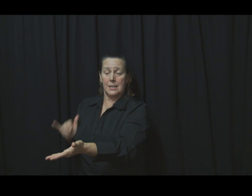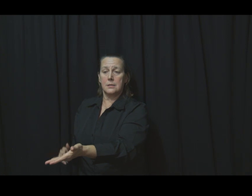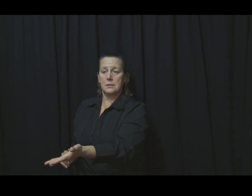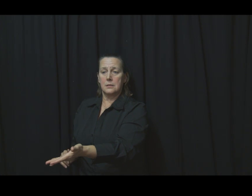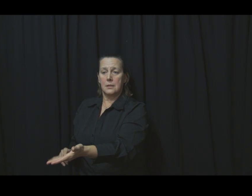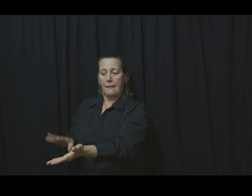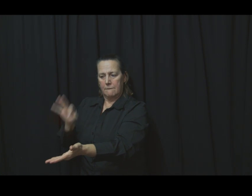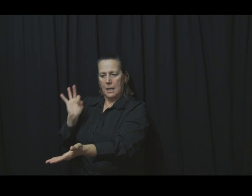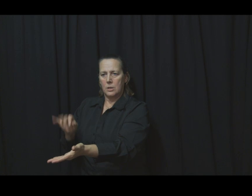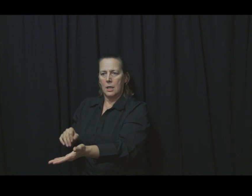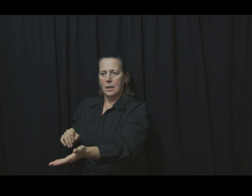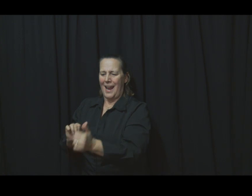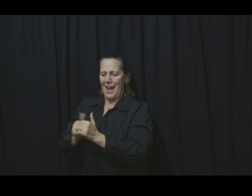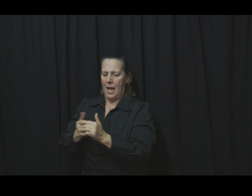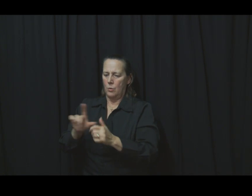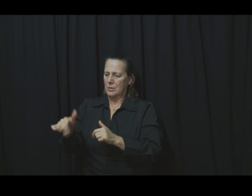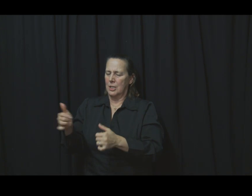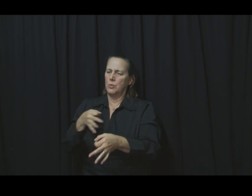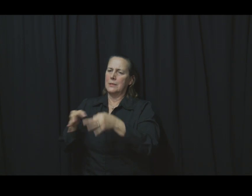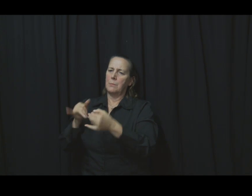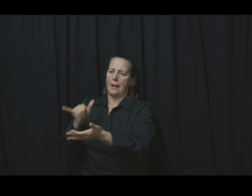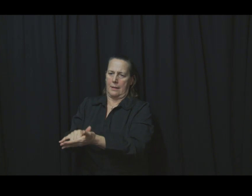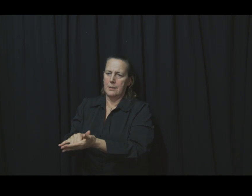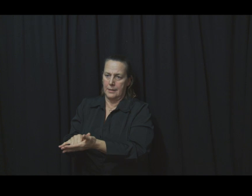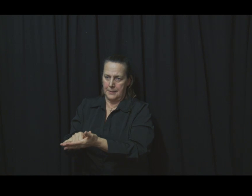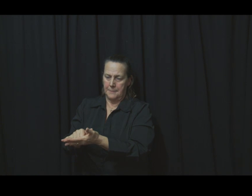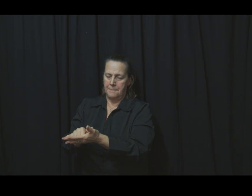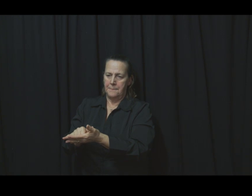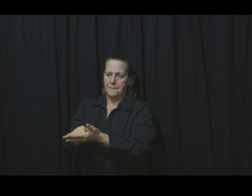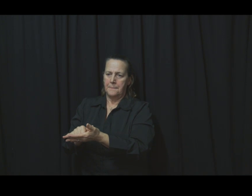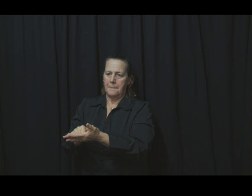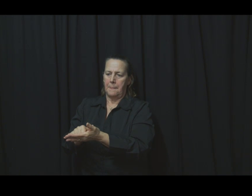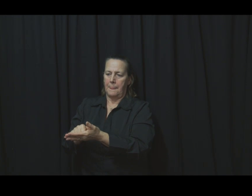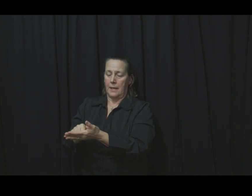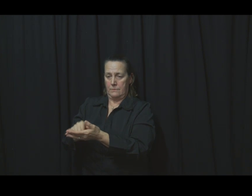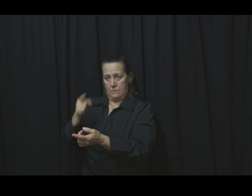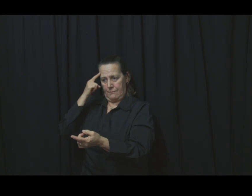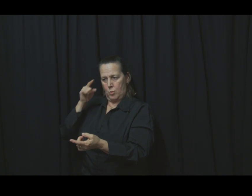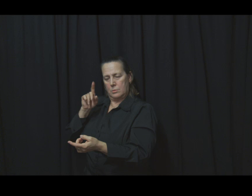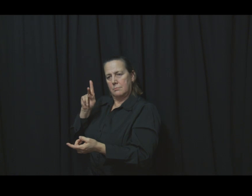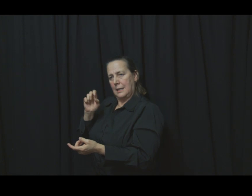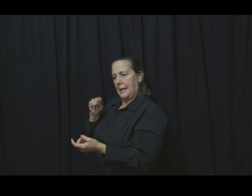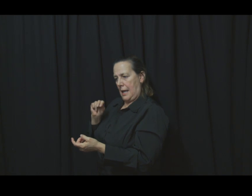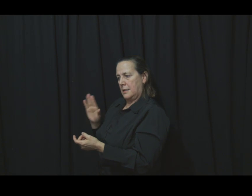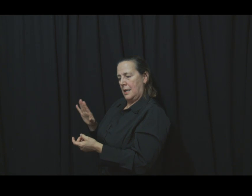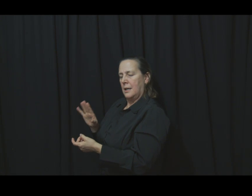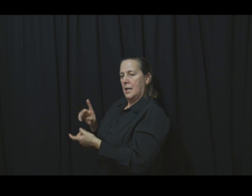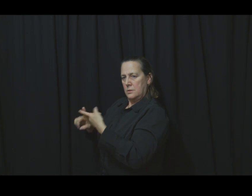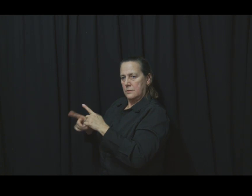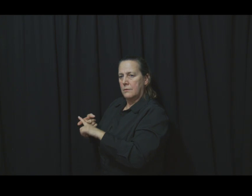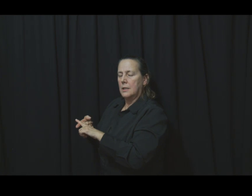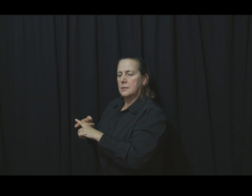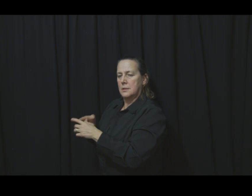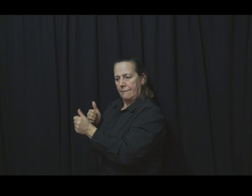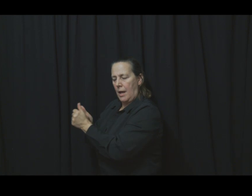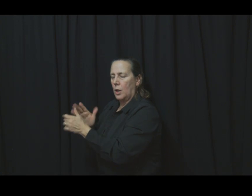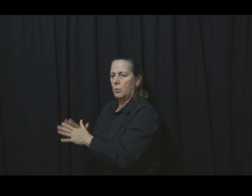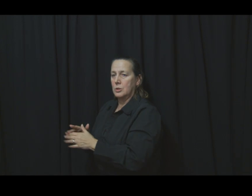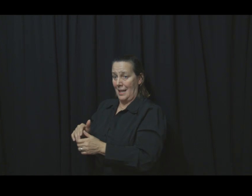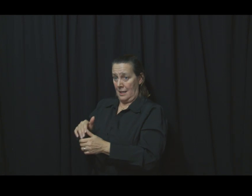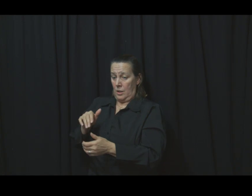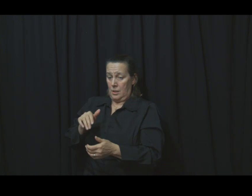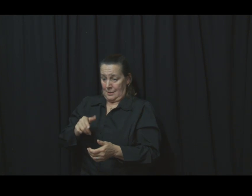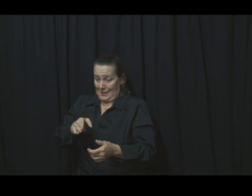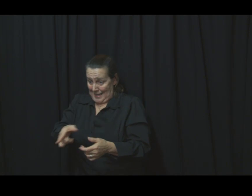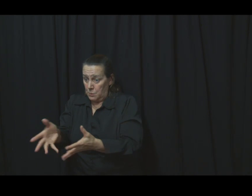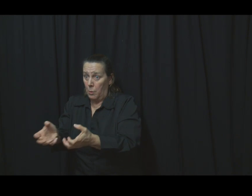How else would you explain it? And to Mr. Ham and his followers, I say this is something that we in science want. We want